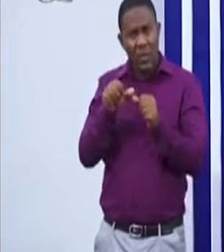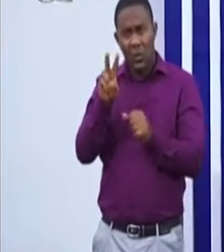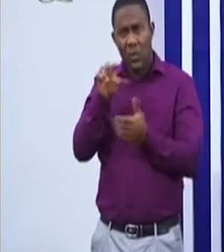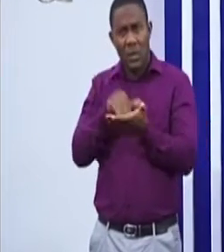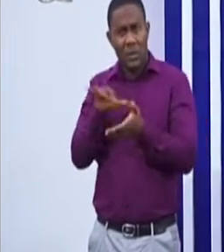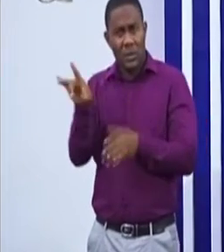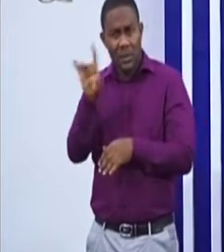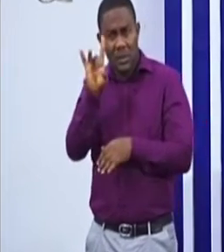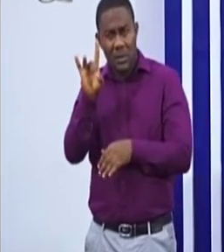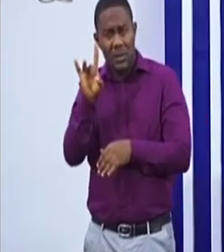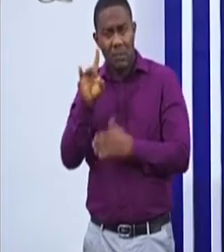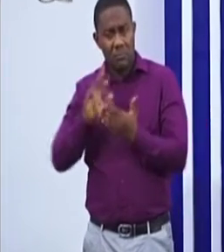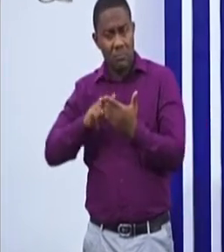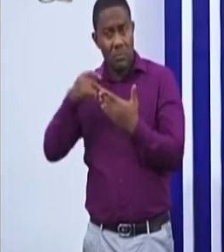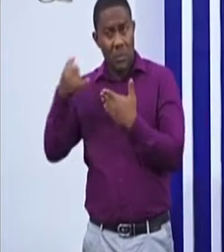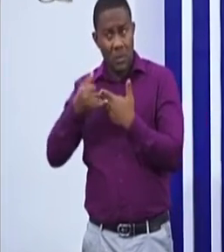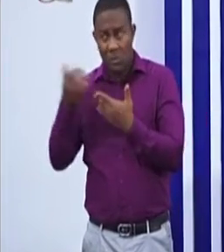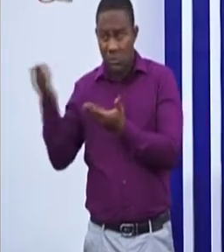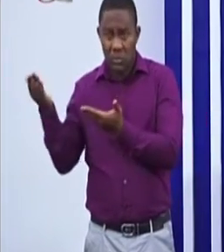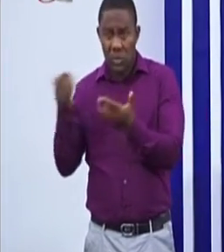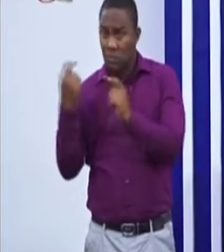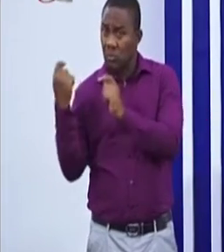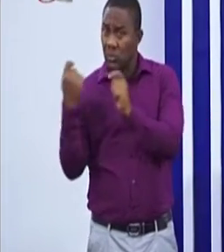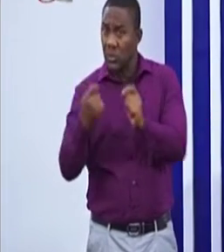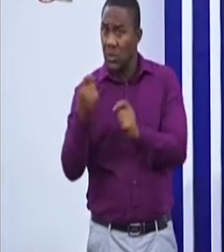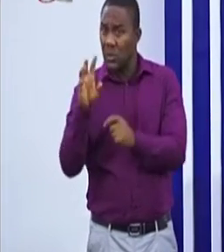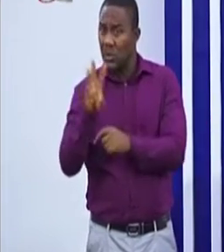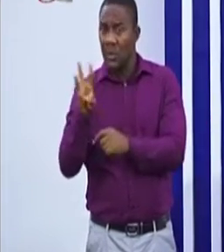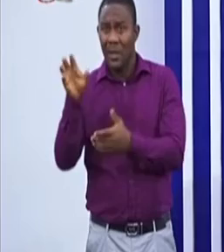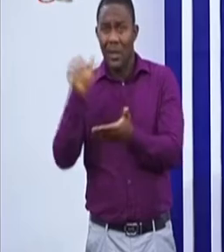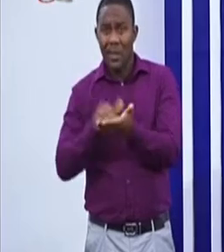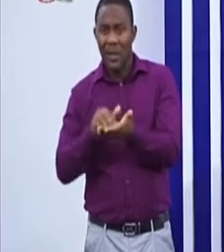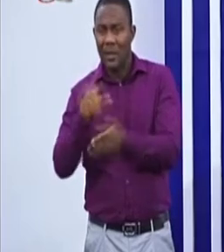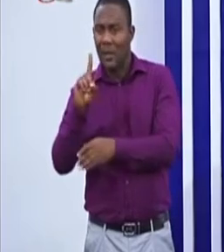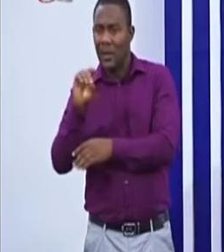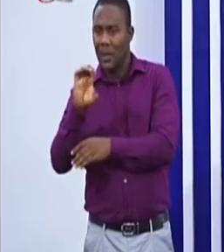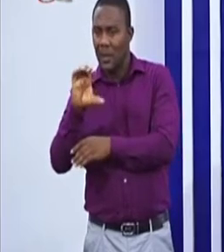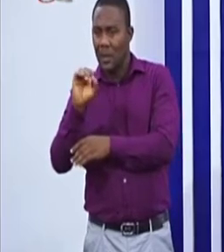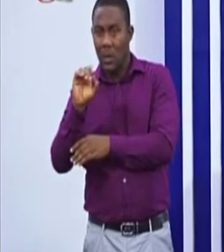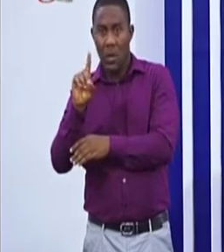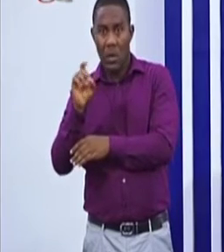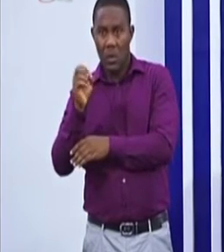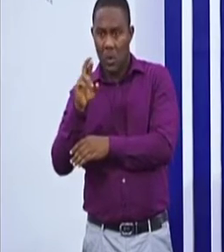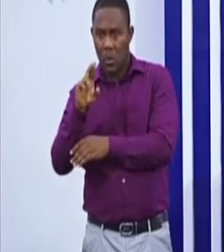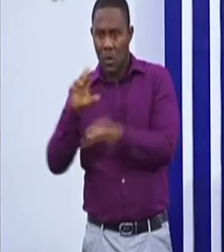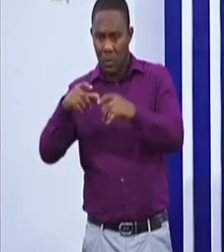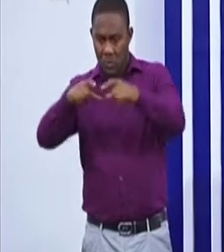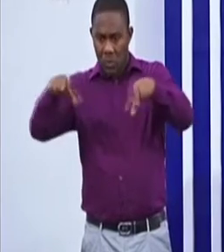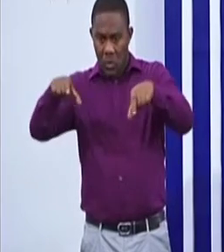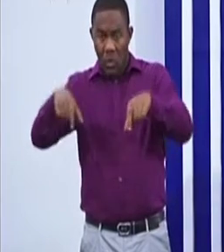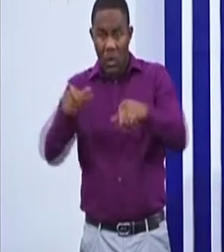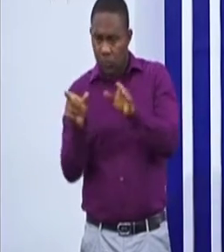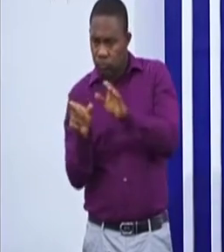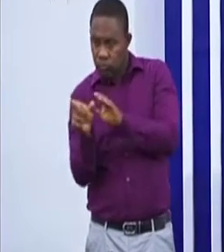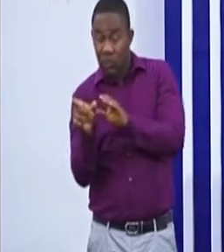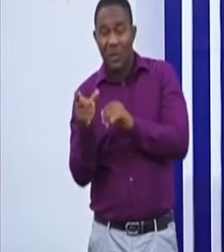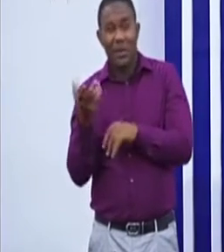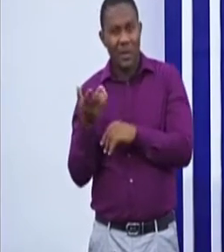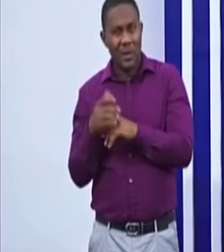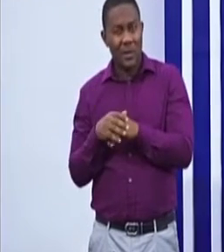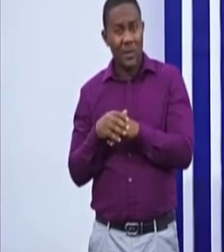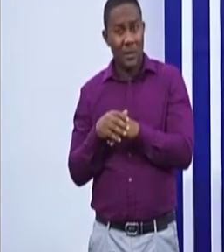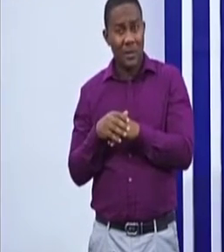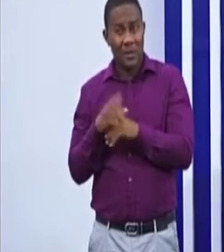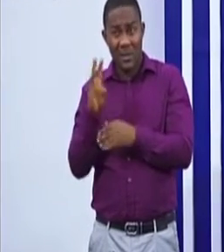2008, this project donated 6,000 decoders, 600 projector TVs, and 300